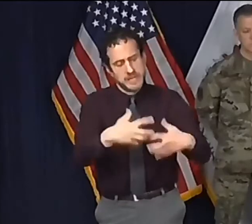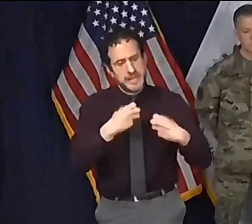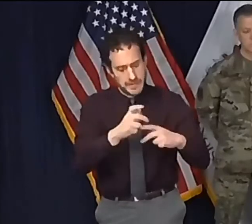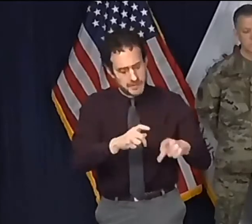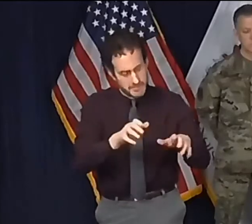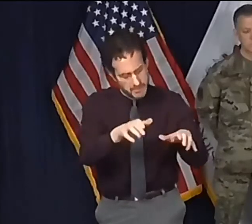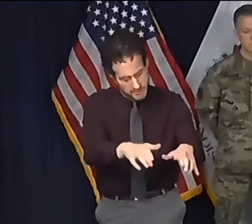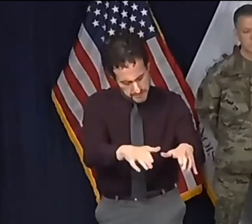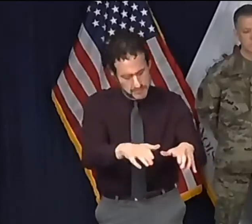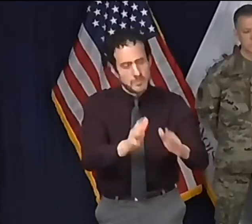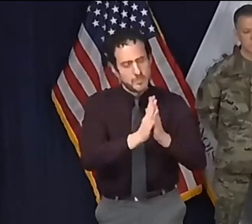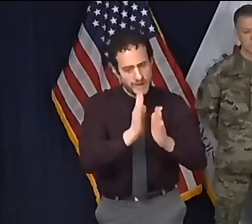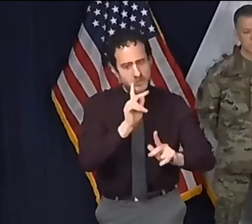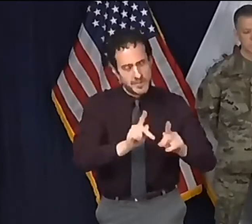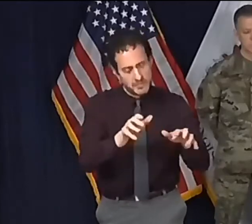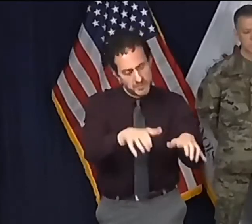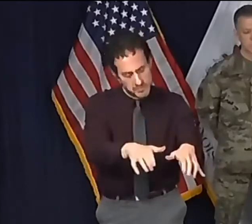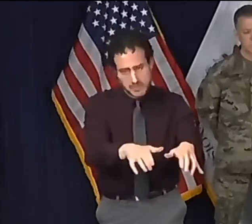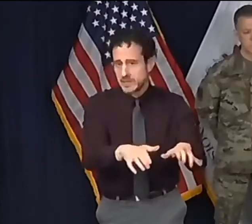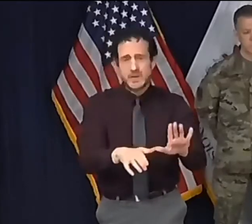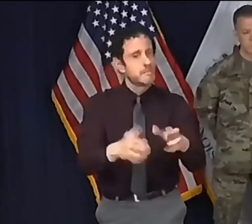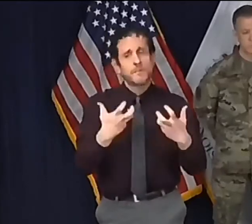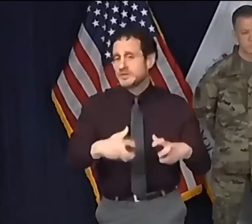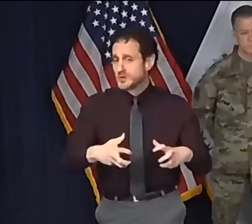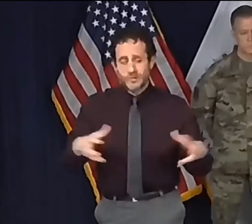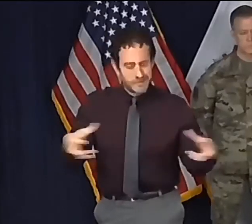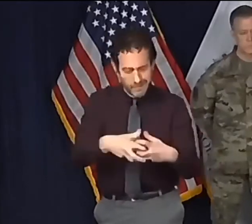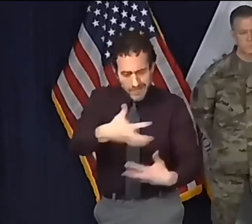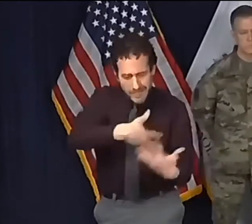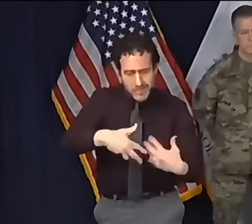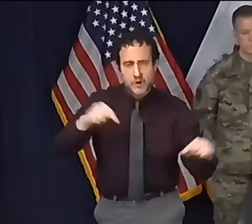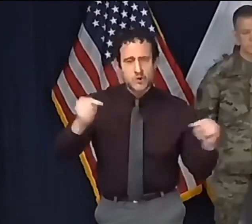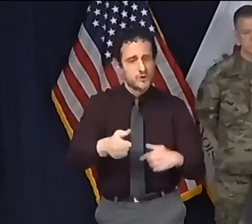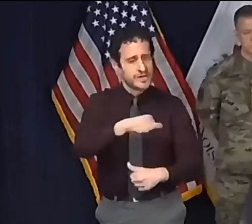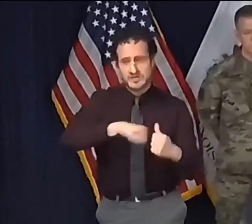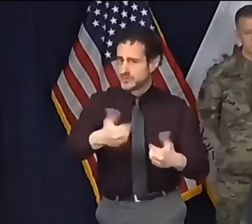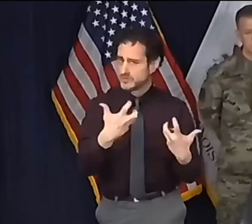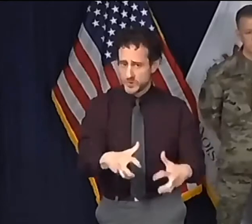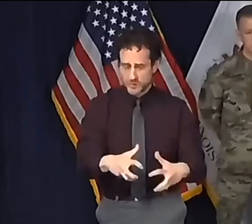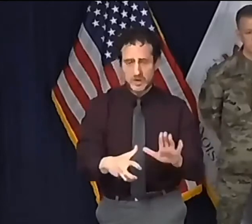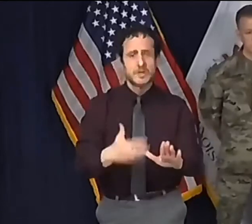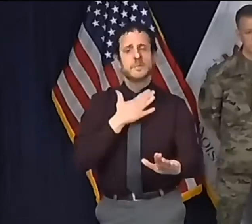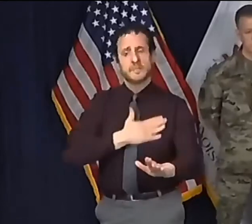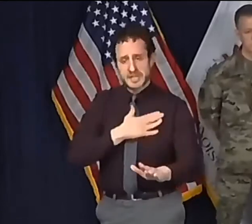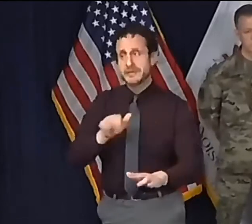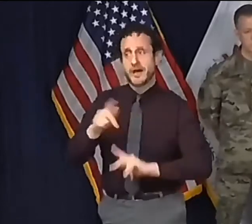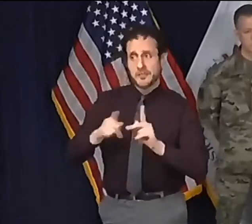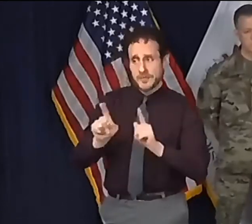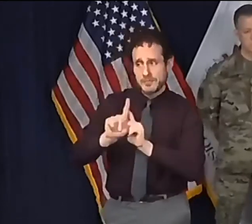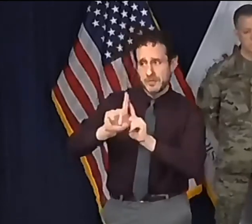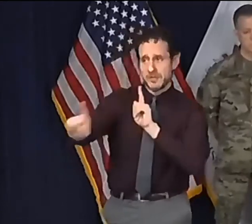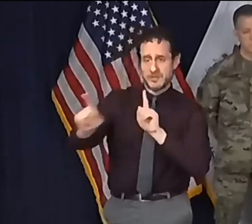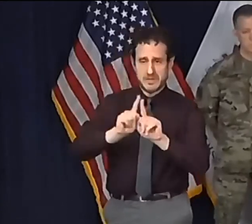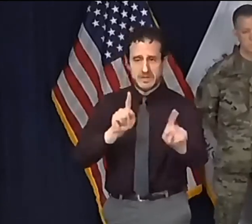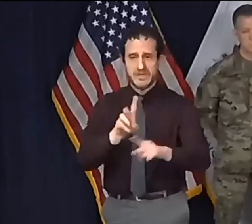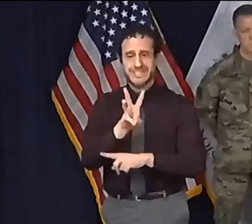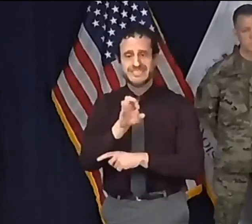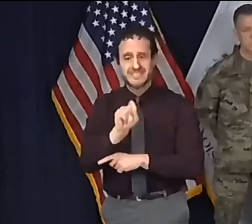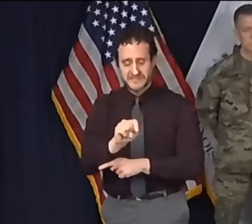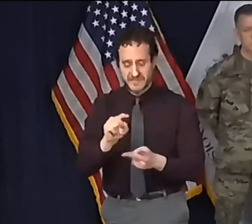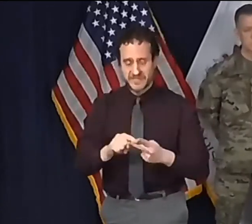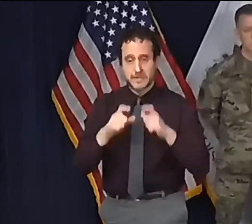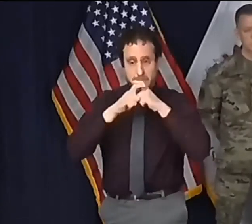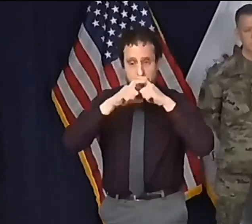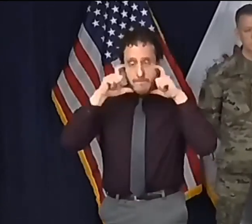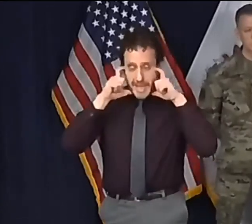we're intending to commune with. Please stay a minimum of 6 feet away from each other. Wear a face mask.